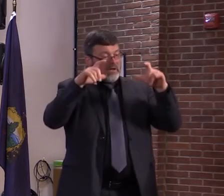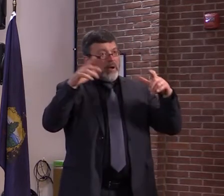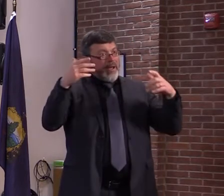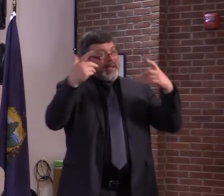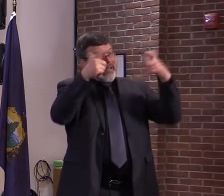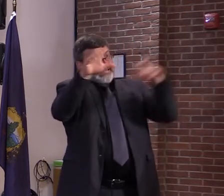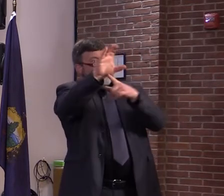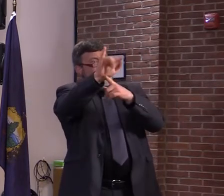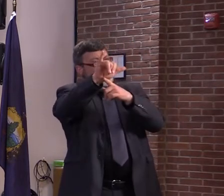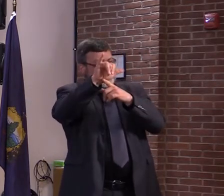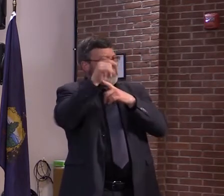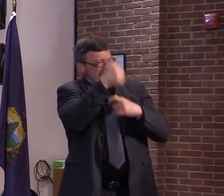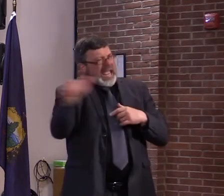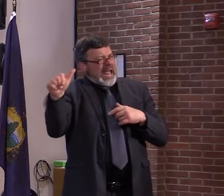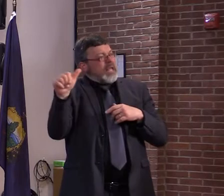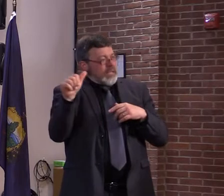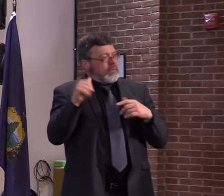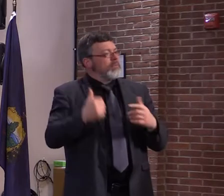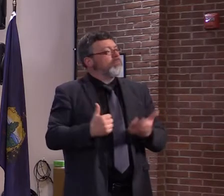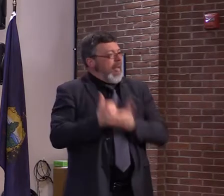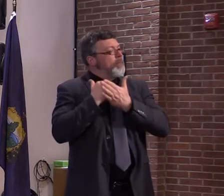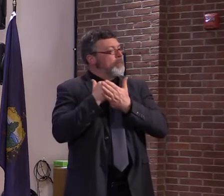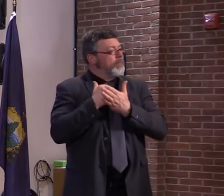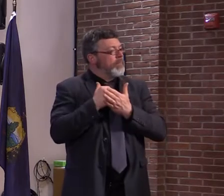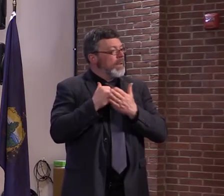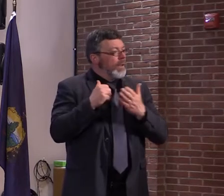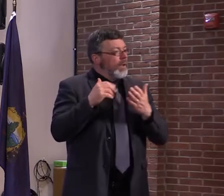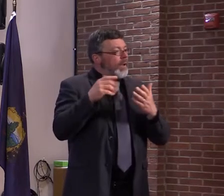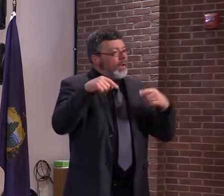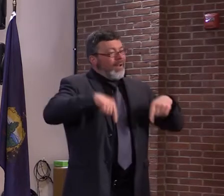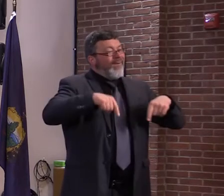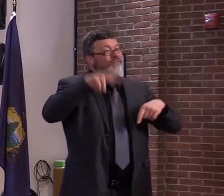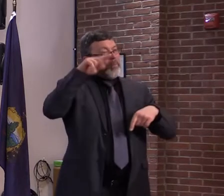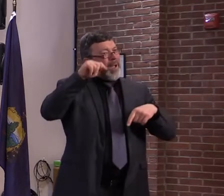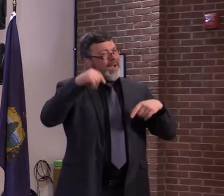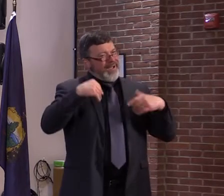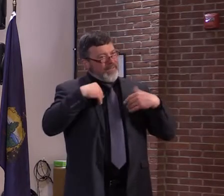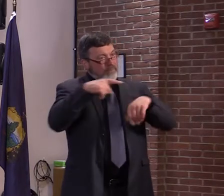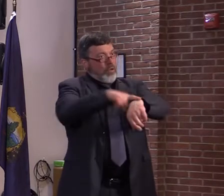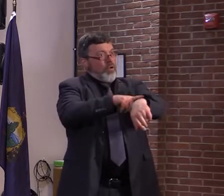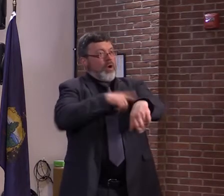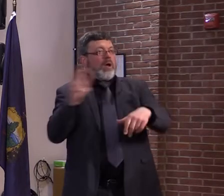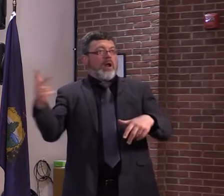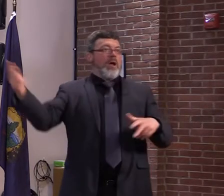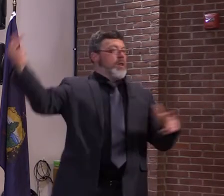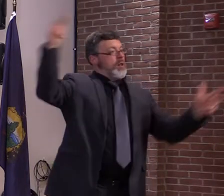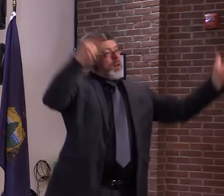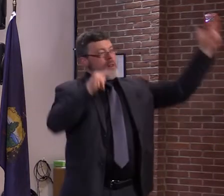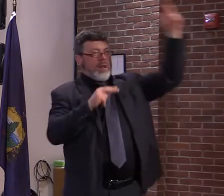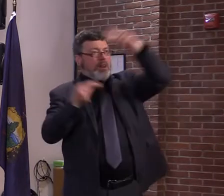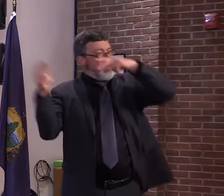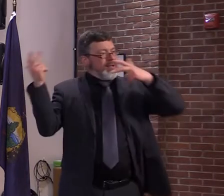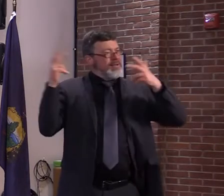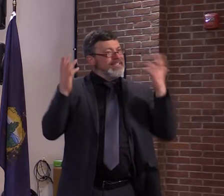And people would have to drive back and forth in Vermont to get to such a facility, and God forbid they